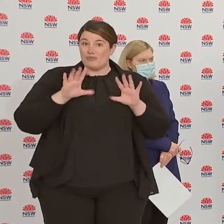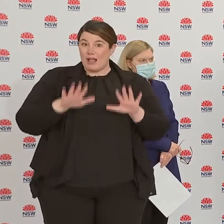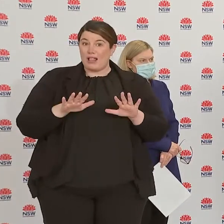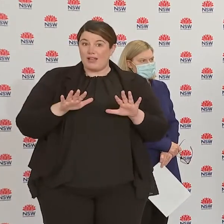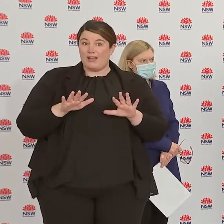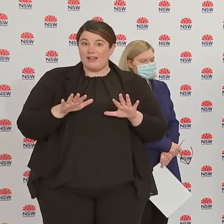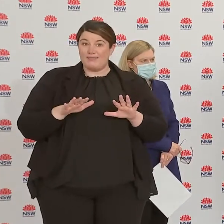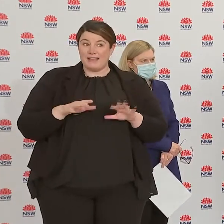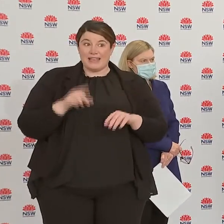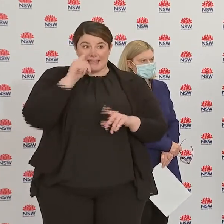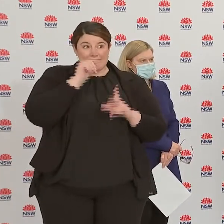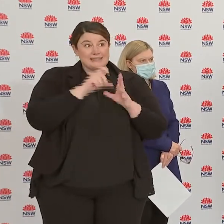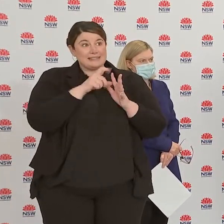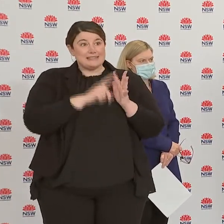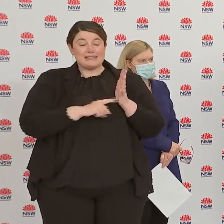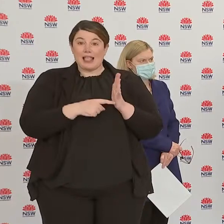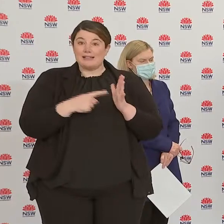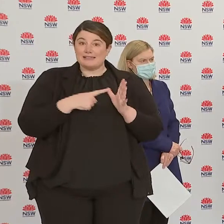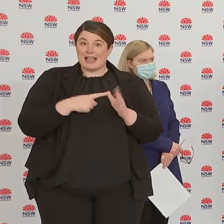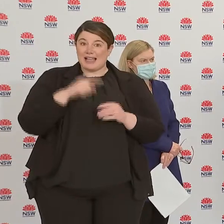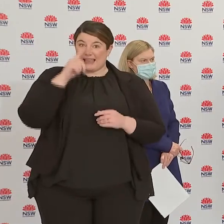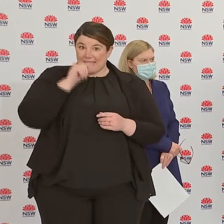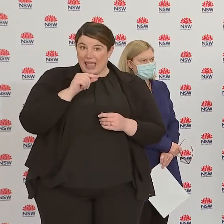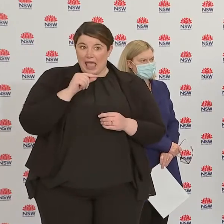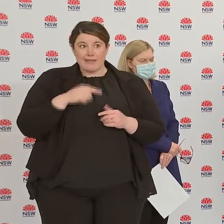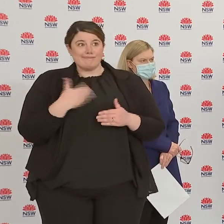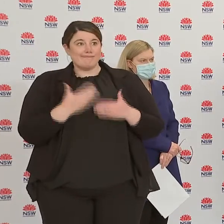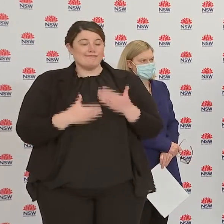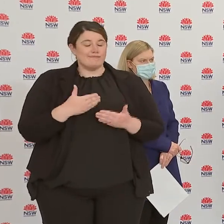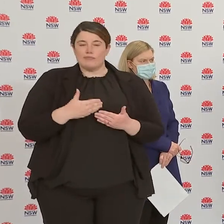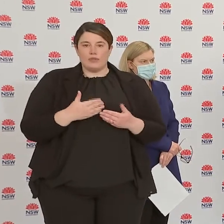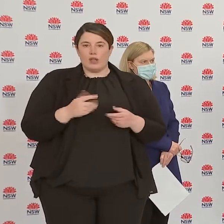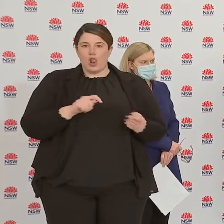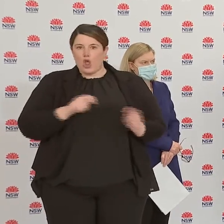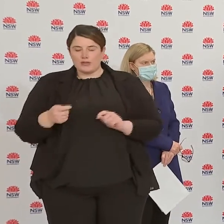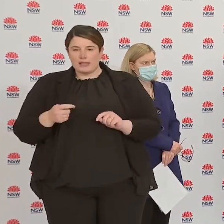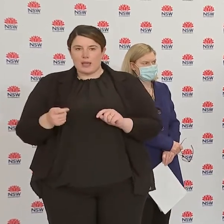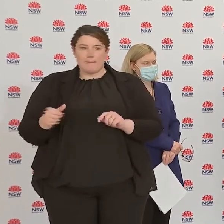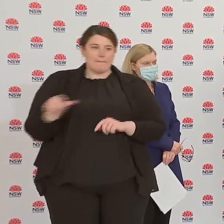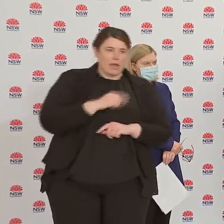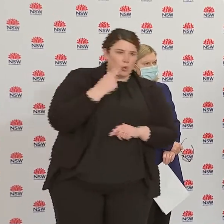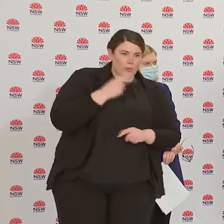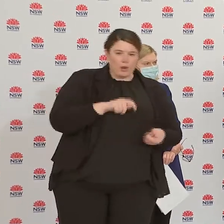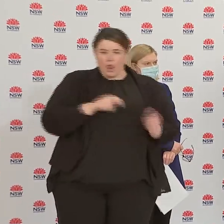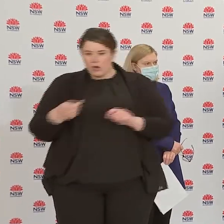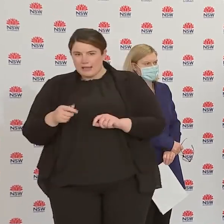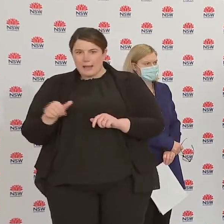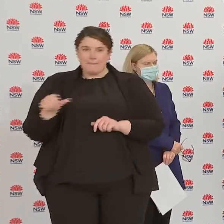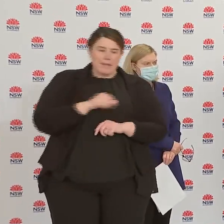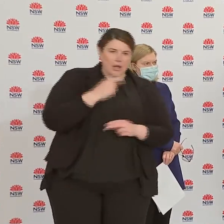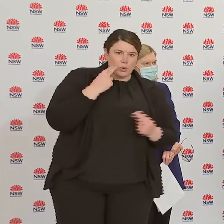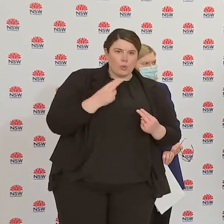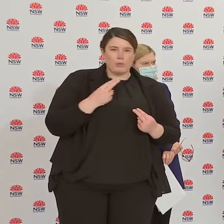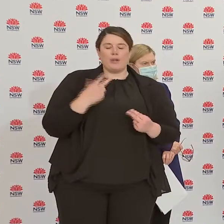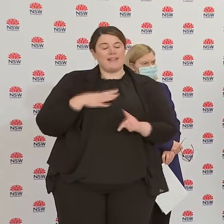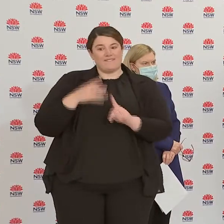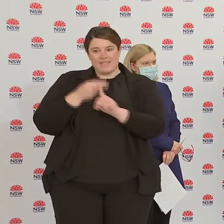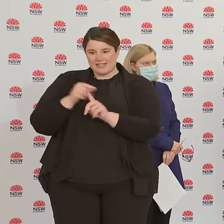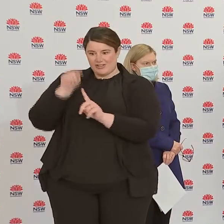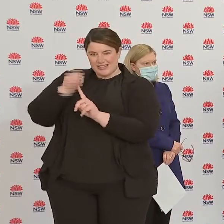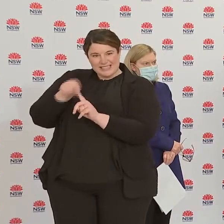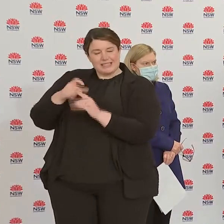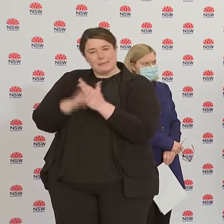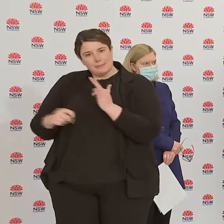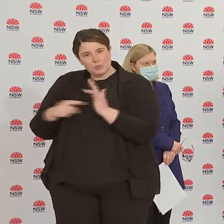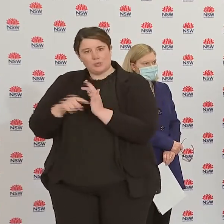with Delta without going in and out of lockdown, or at least until you have the vaccination rate high enough. And that's what. Have you